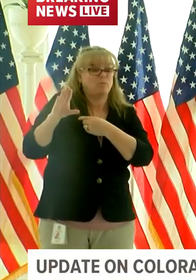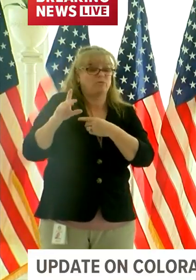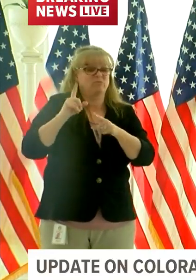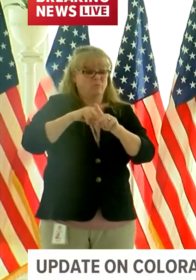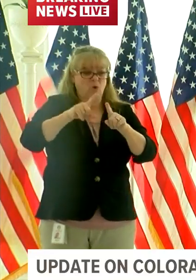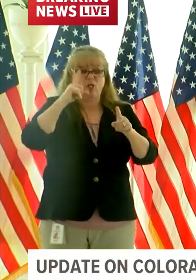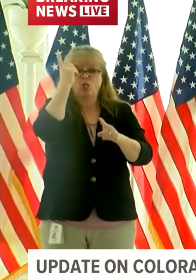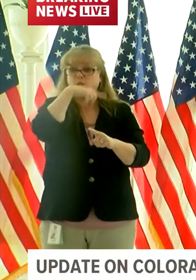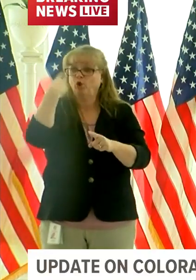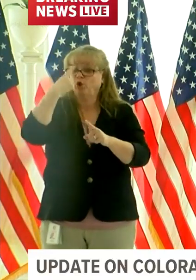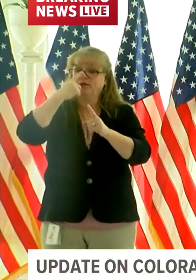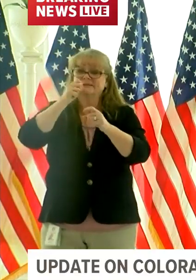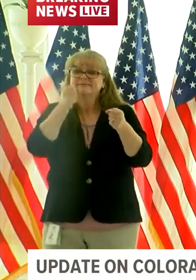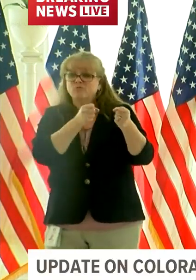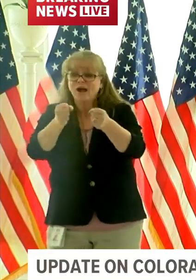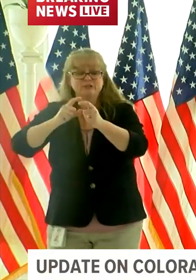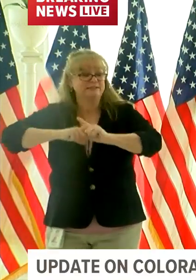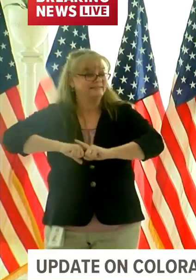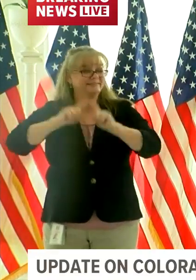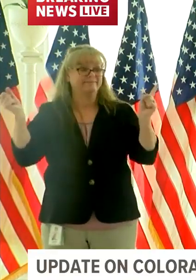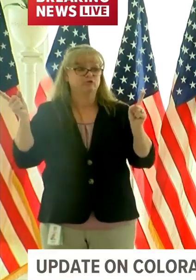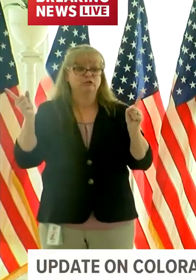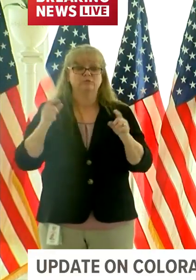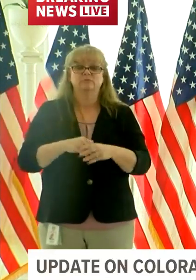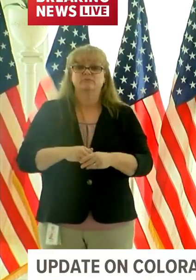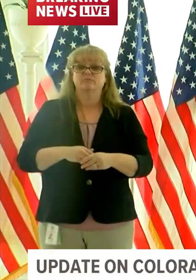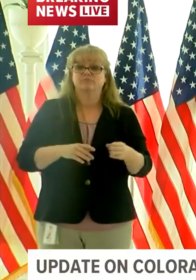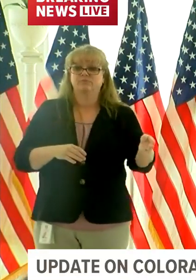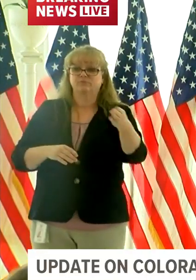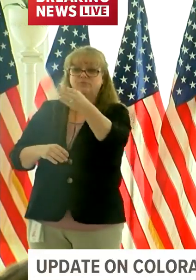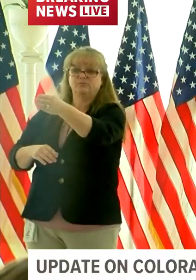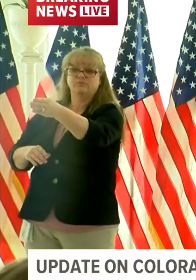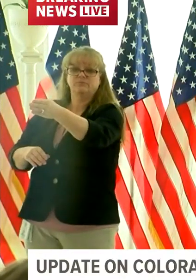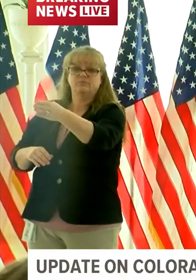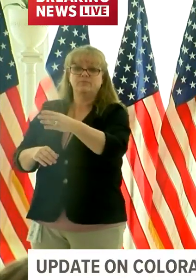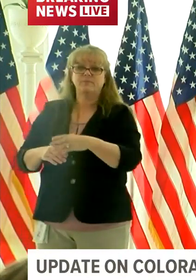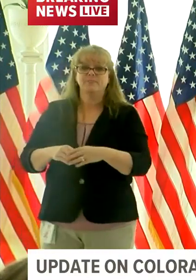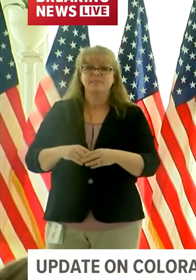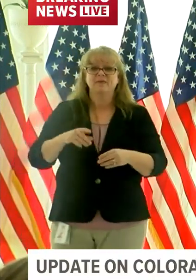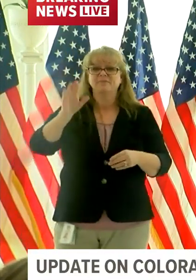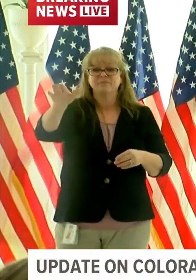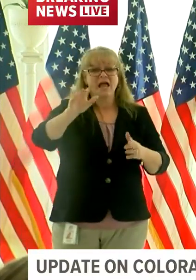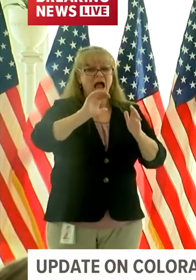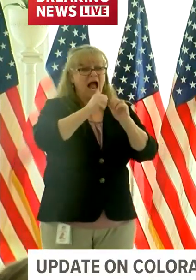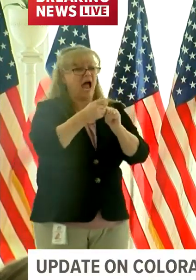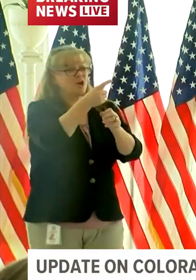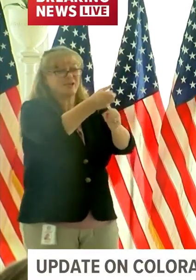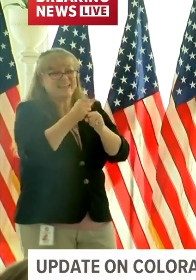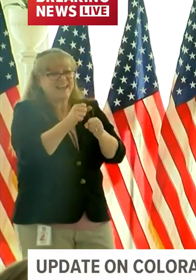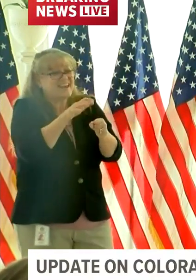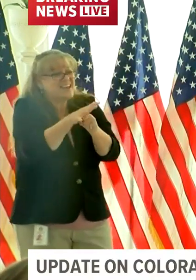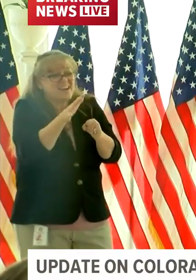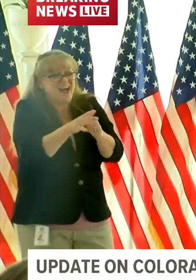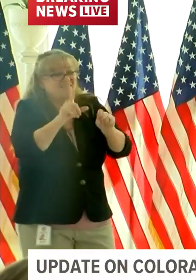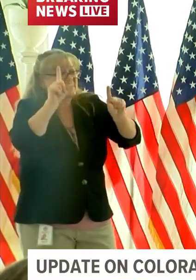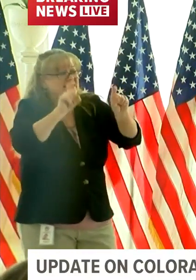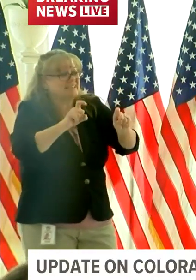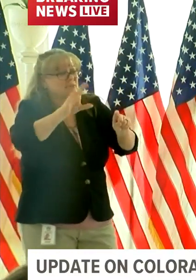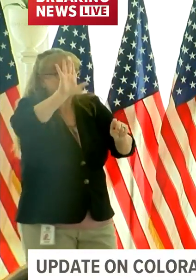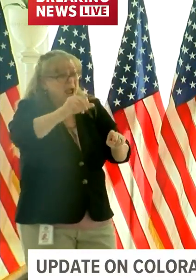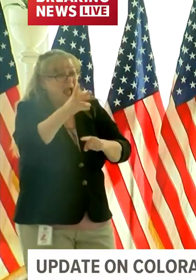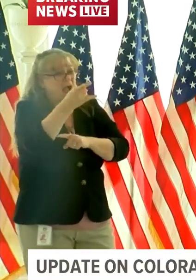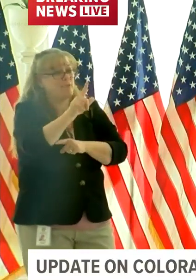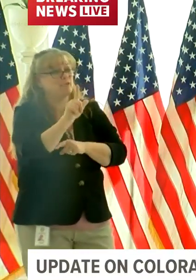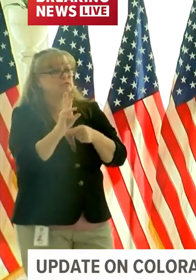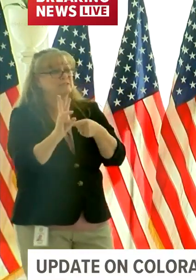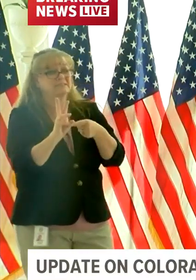manufacture and access the right number of testing kits to make that happen by? I can give you an update kind of on what right now our in-state testing capacity. By the way,